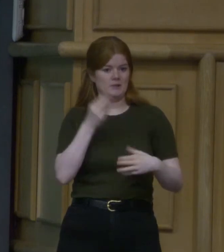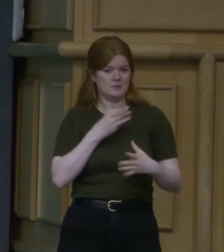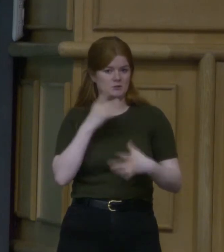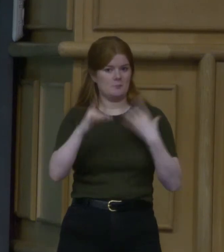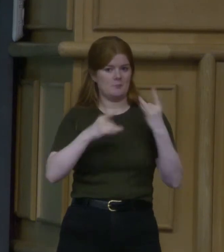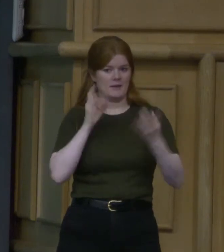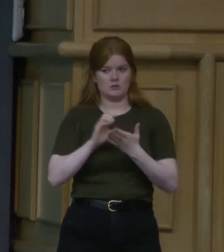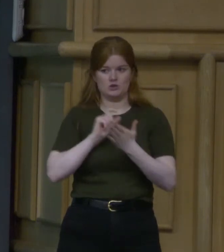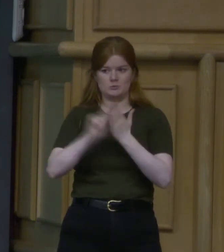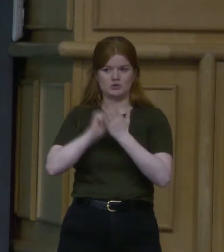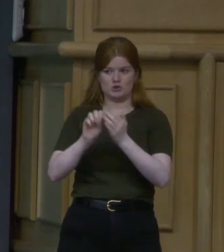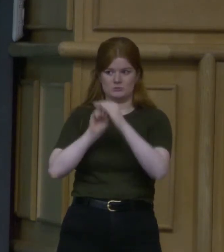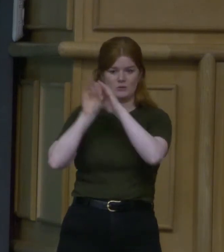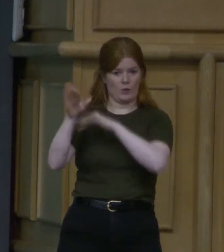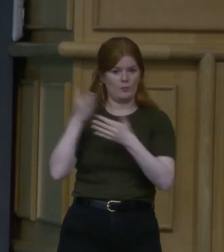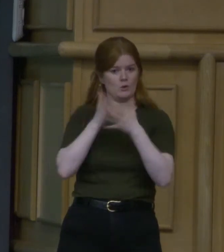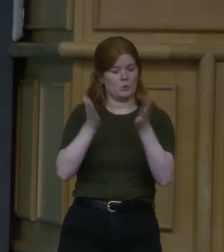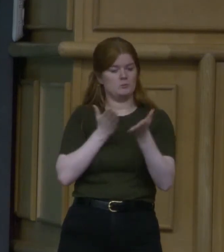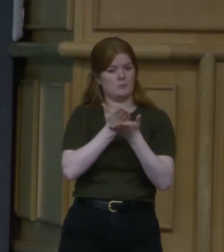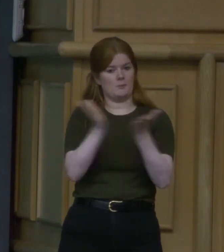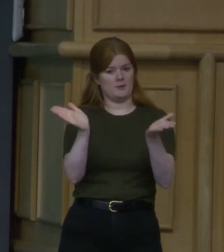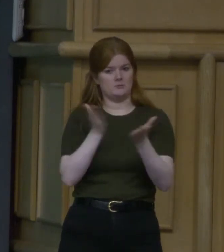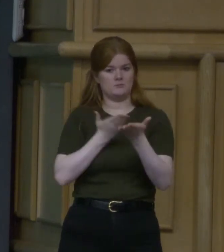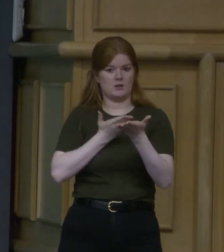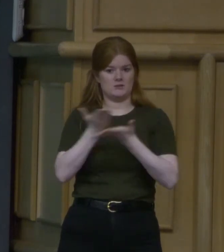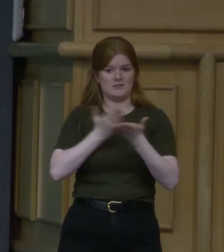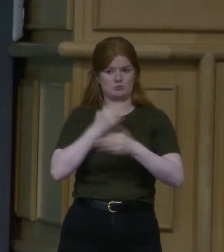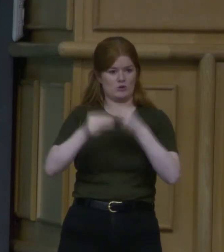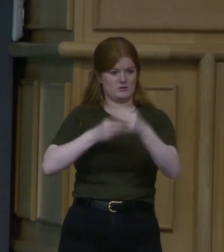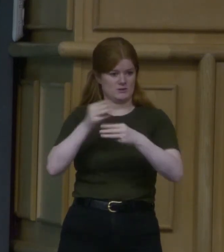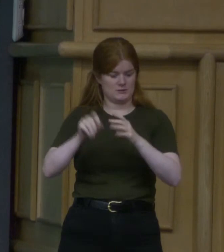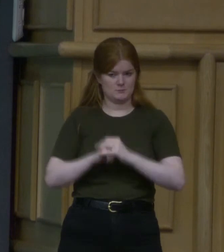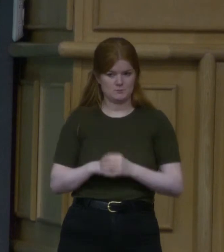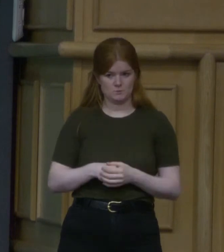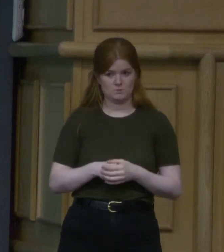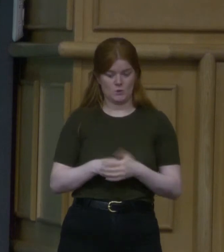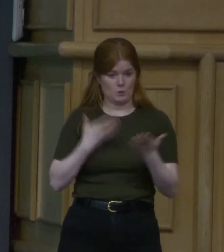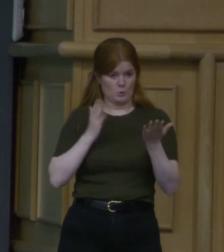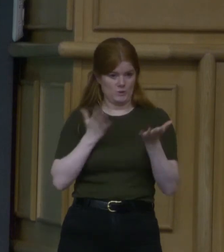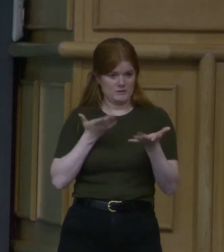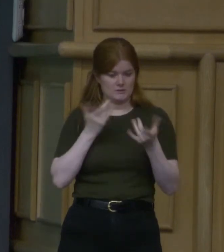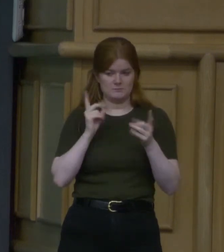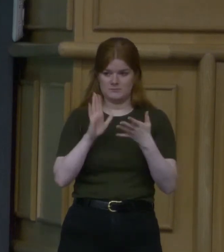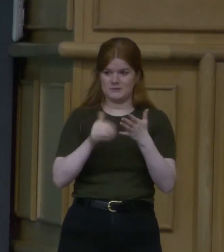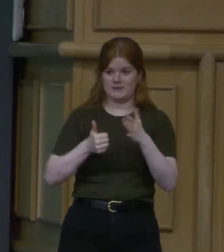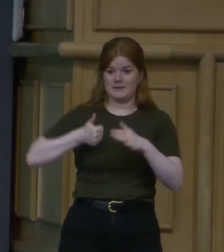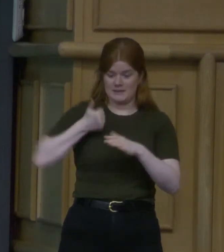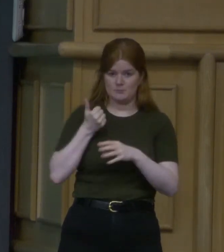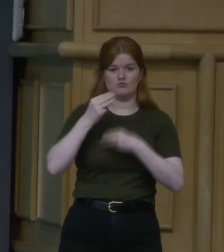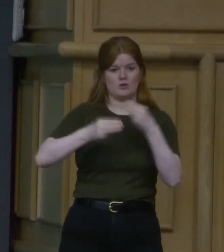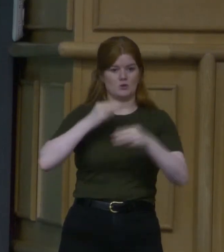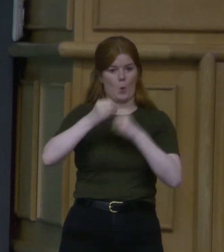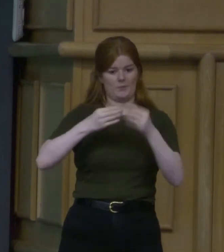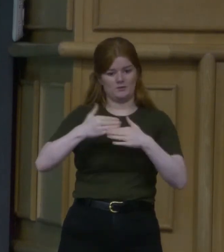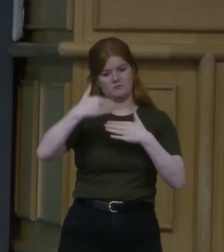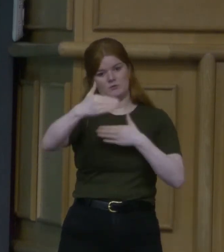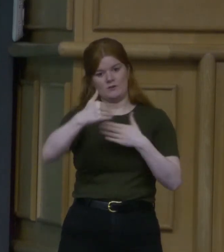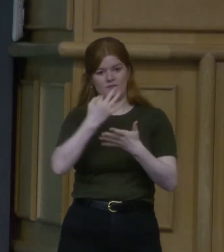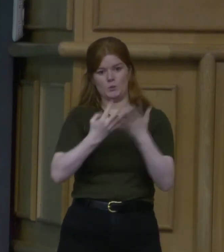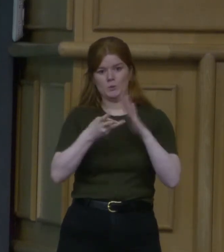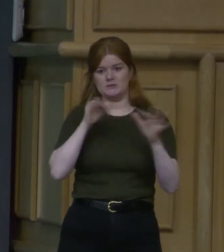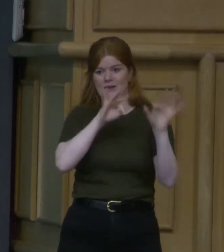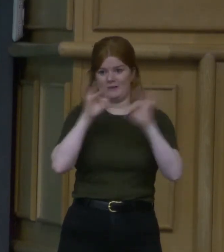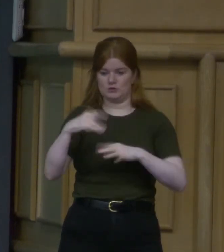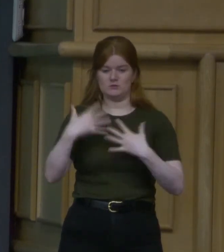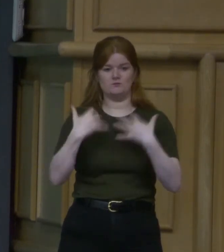make a submission through the public consultation process. We purposely kept the process open for a number of